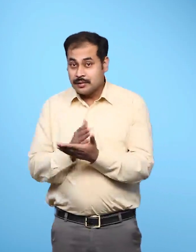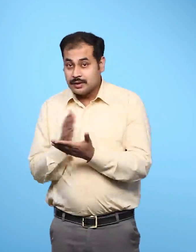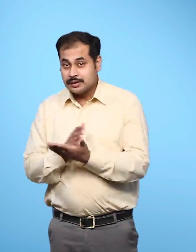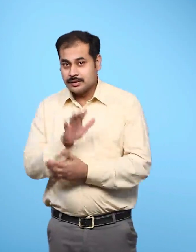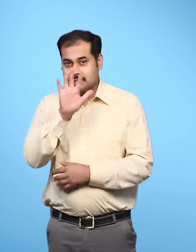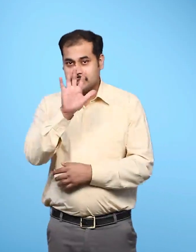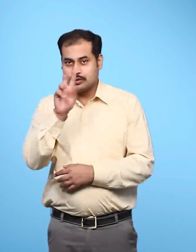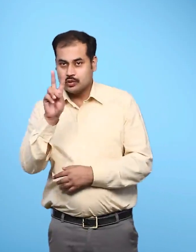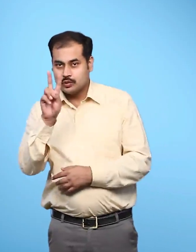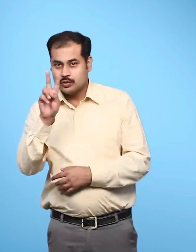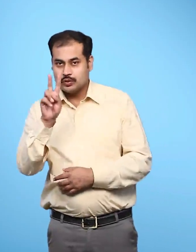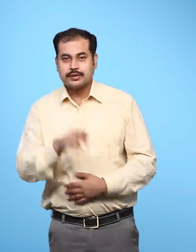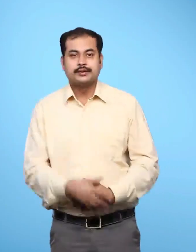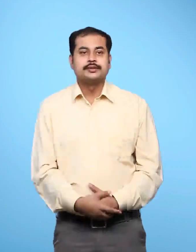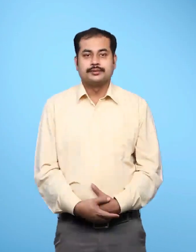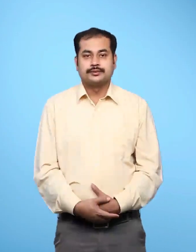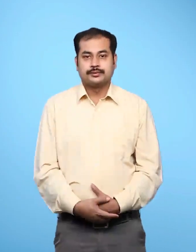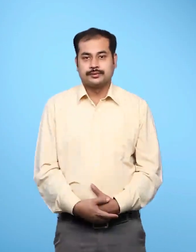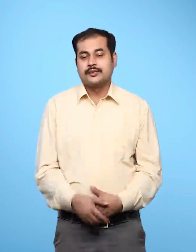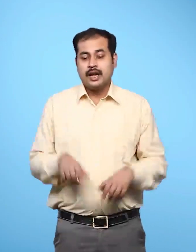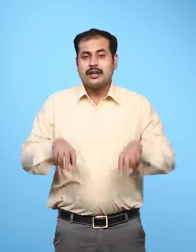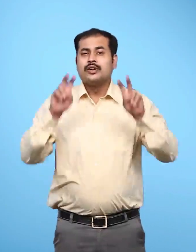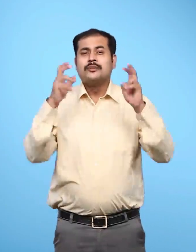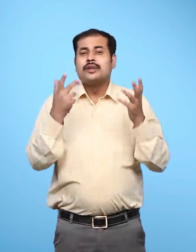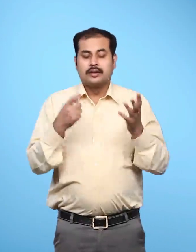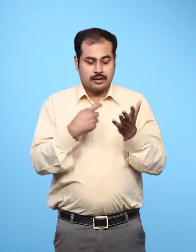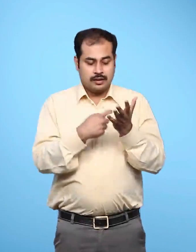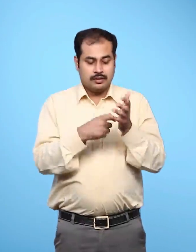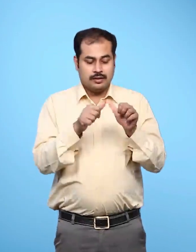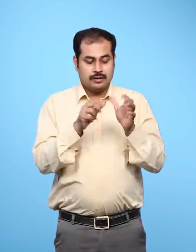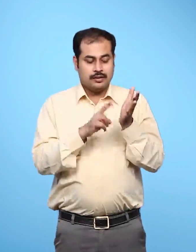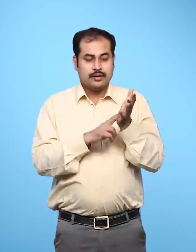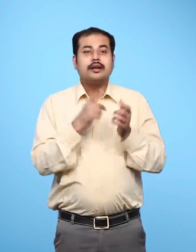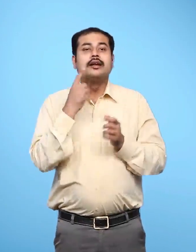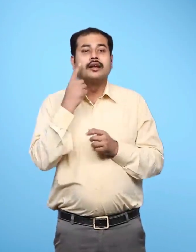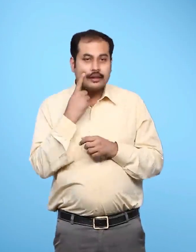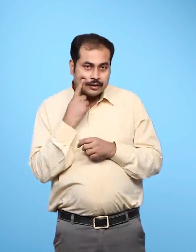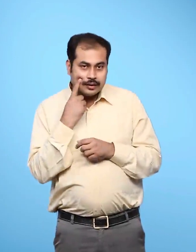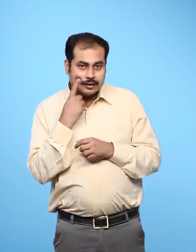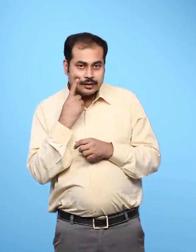Page 52. Rani and the milkman. Question 6.